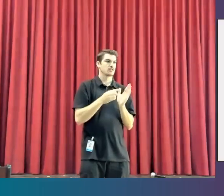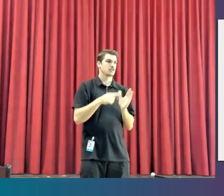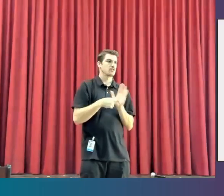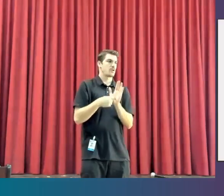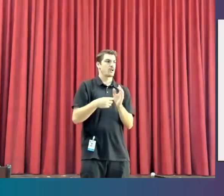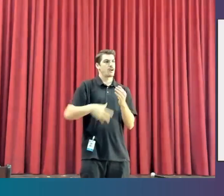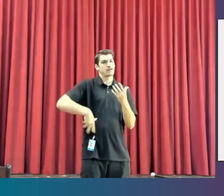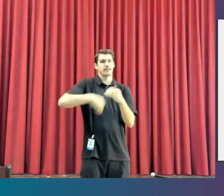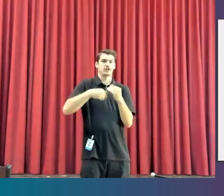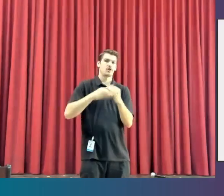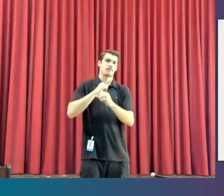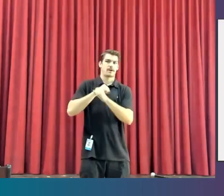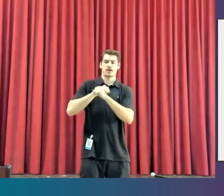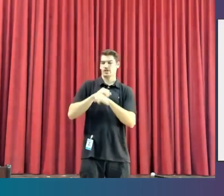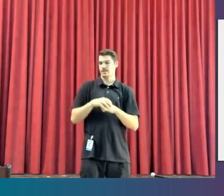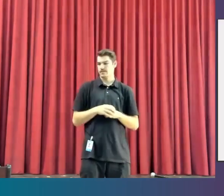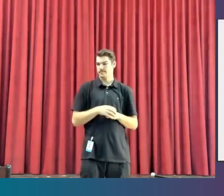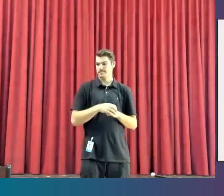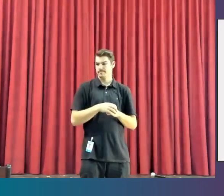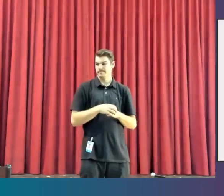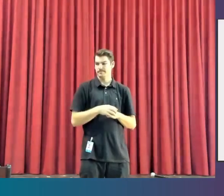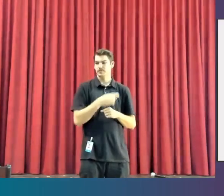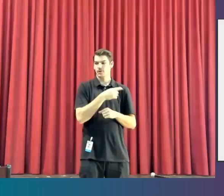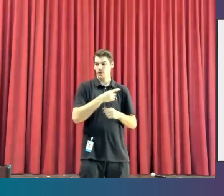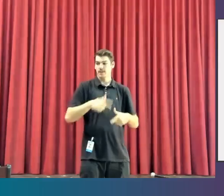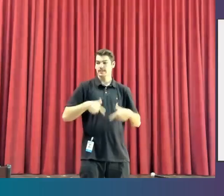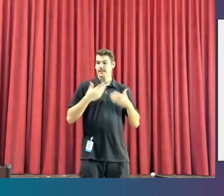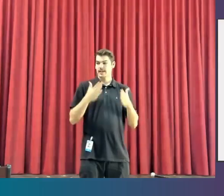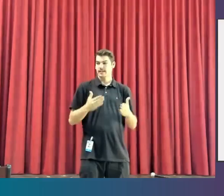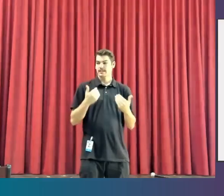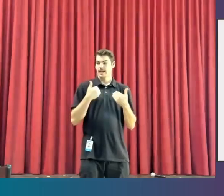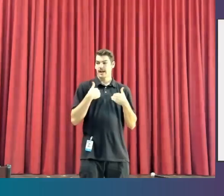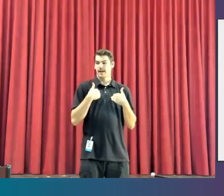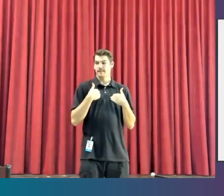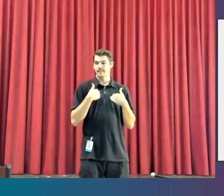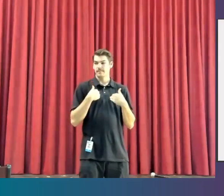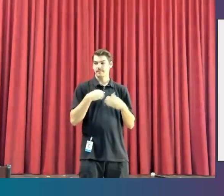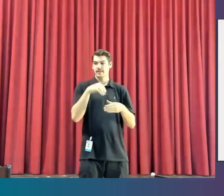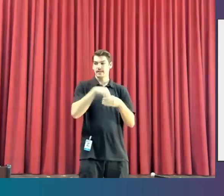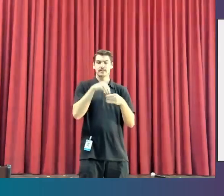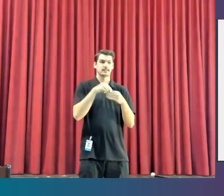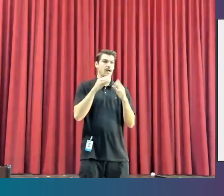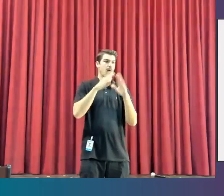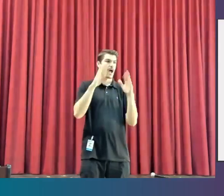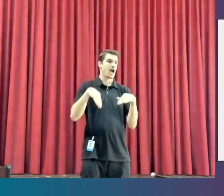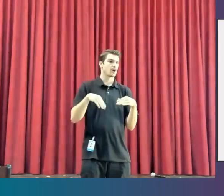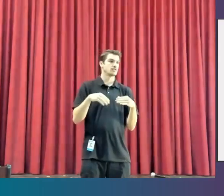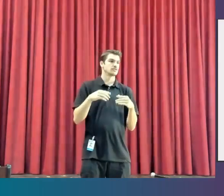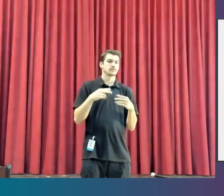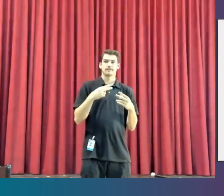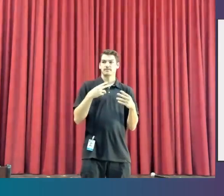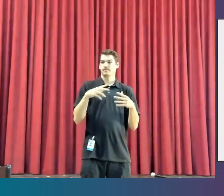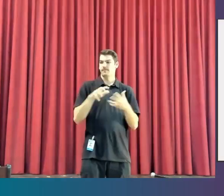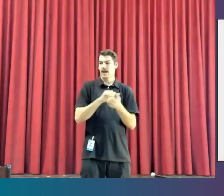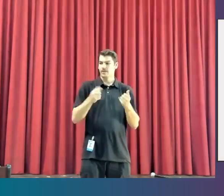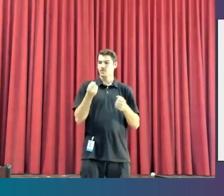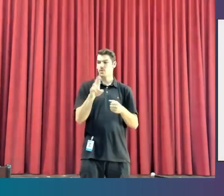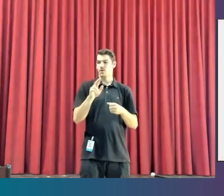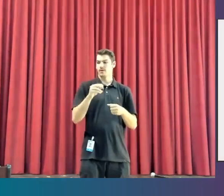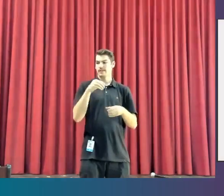protections. So tenants who have experienced domestic violence or other violent crimes that happen in the